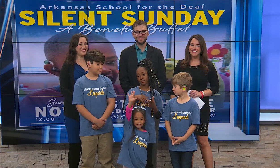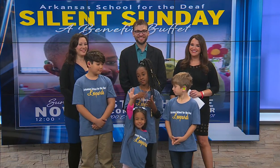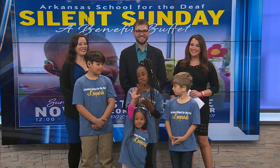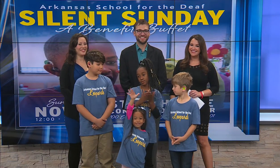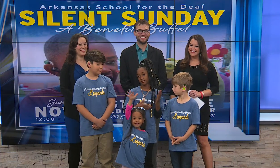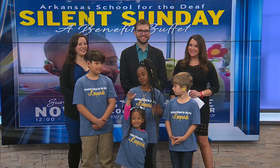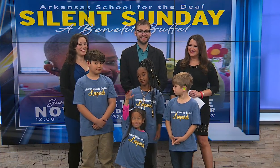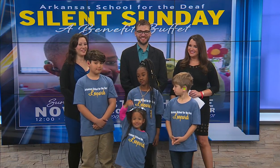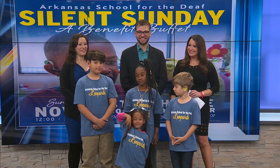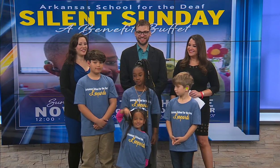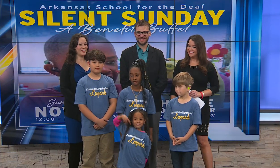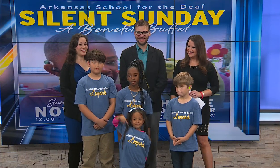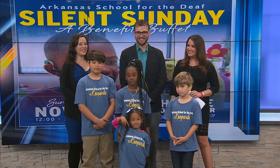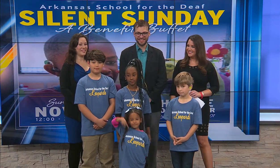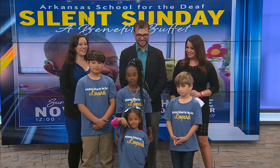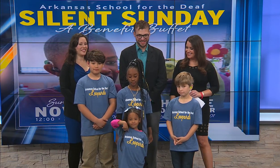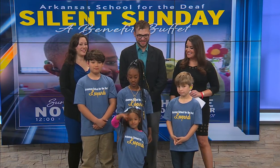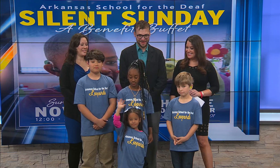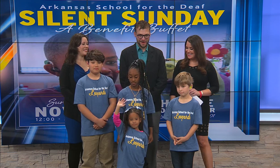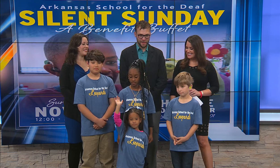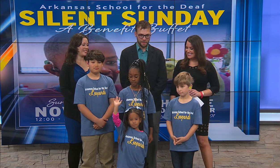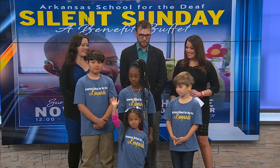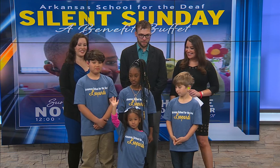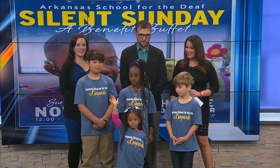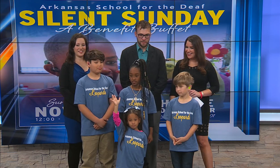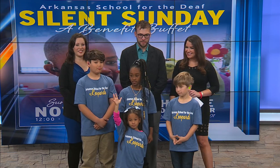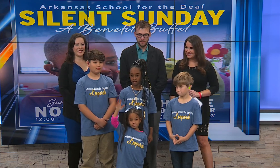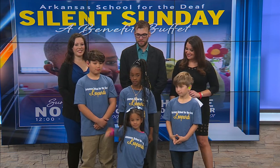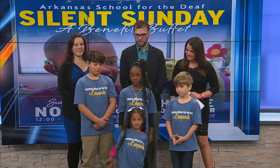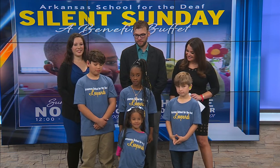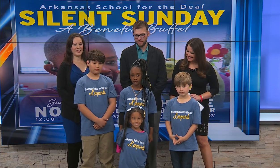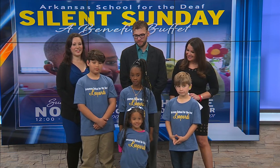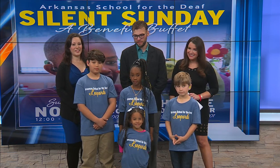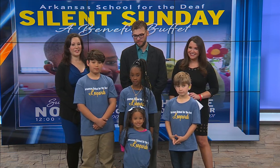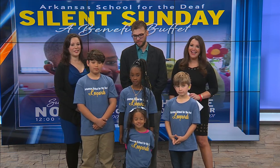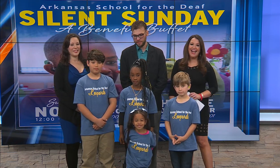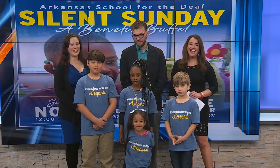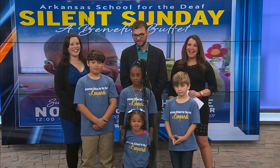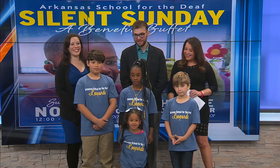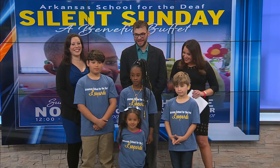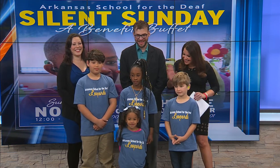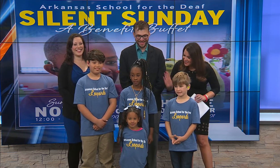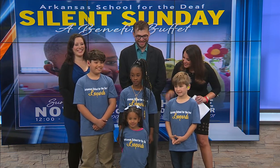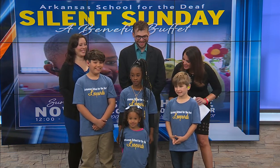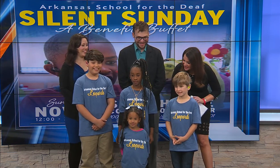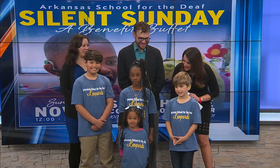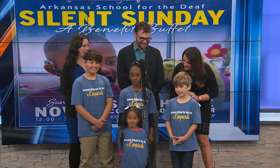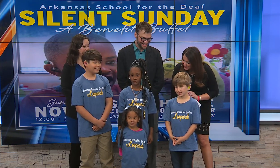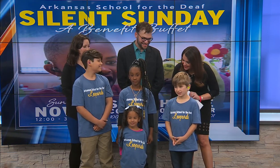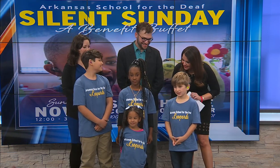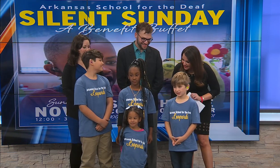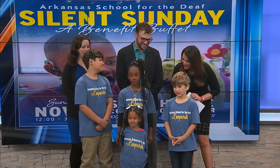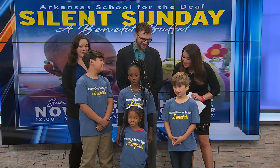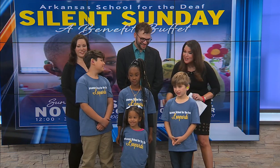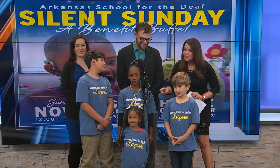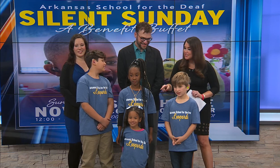that's my favorite part, to see the dancing. To see the dancing. And she says, hey, how are you doing? We're doing great, sweetheart. How are you? And she's